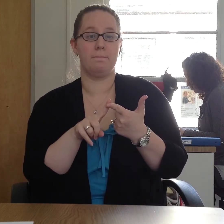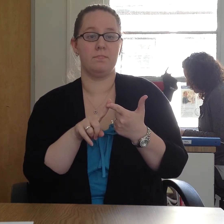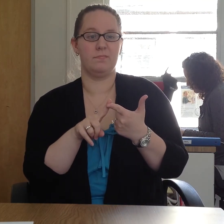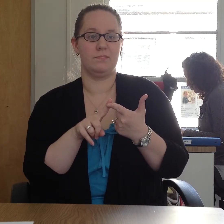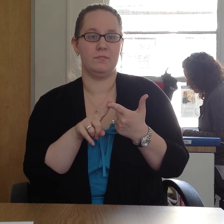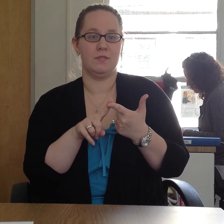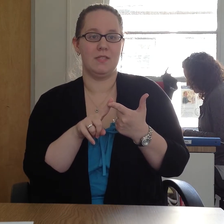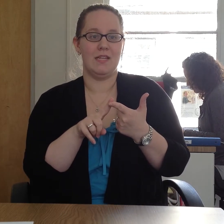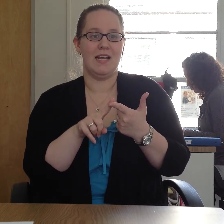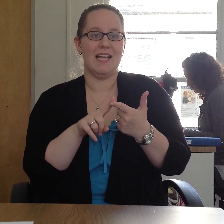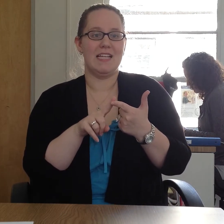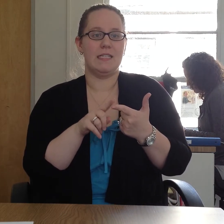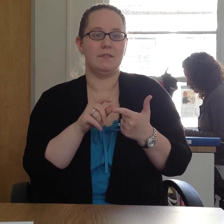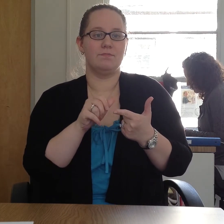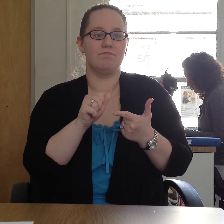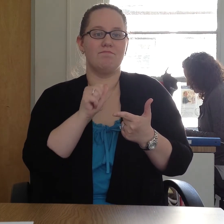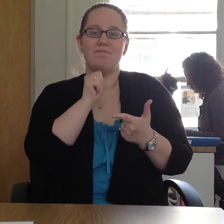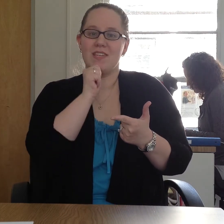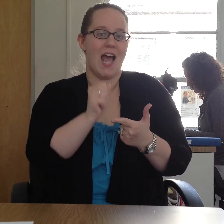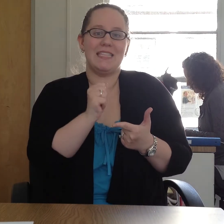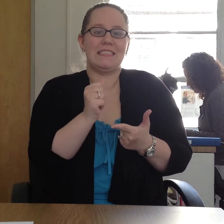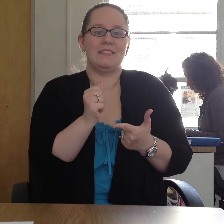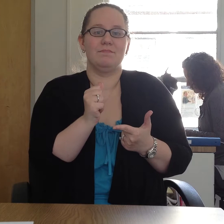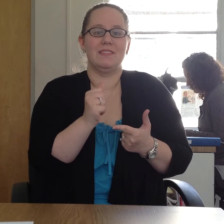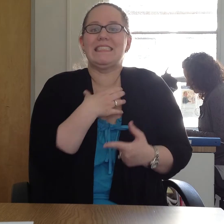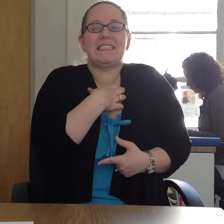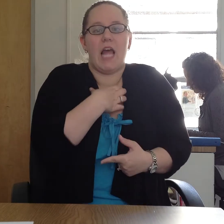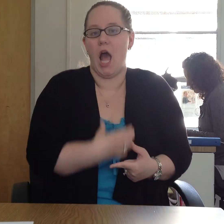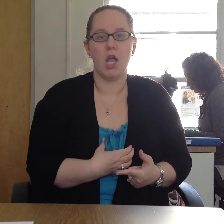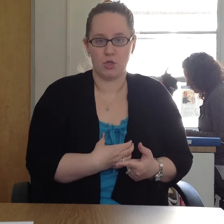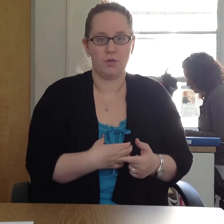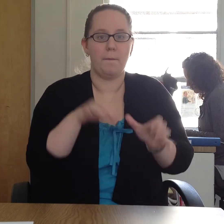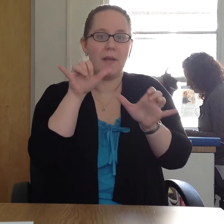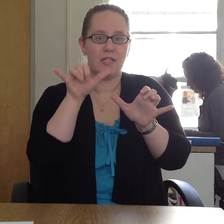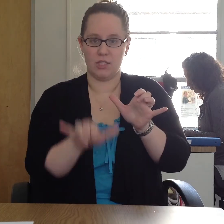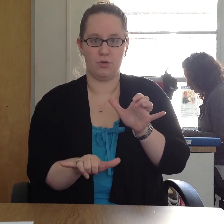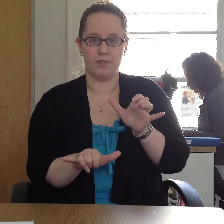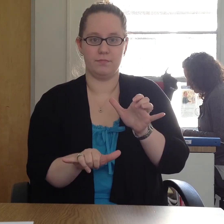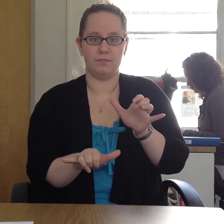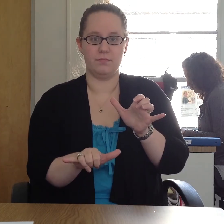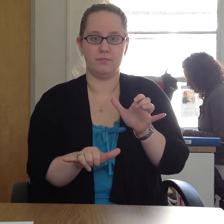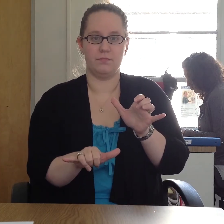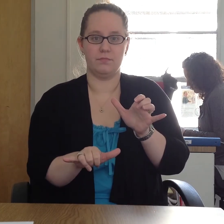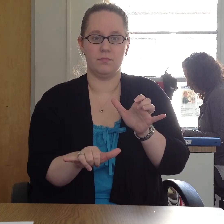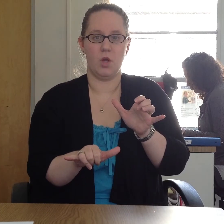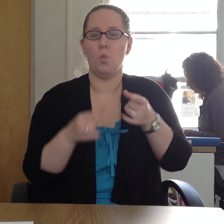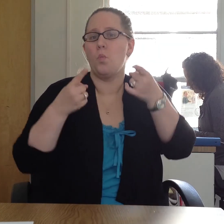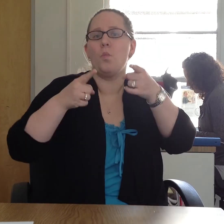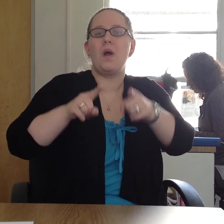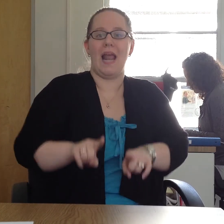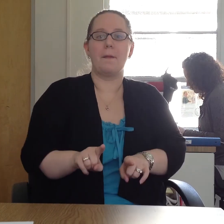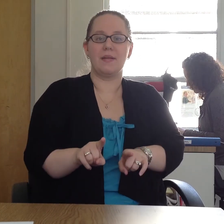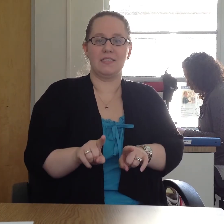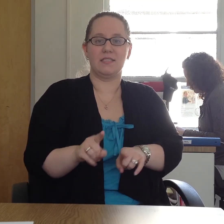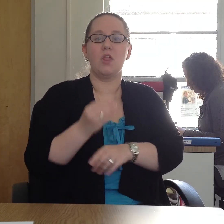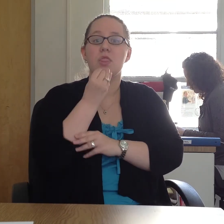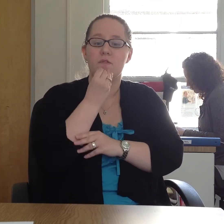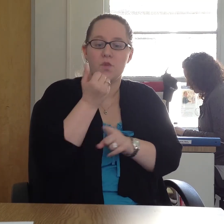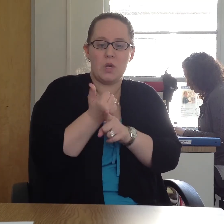undesirable bacteria, which cause decomposition of food, are